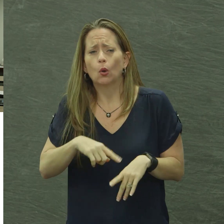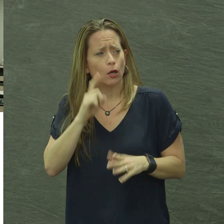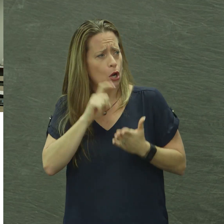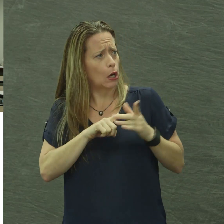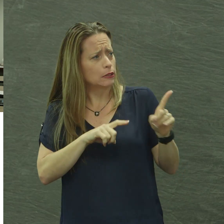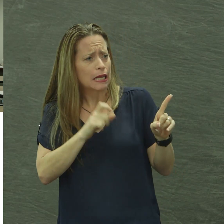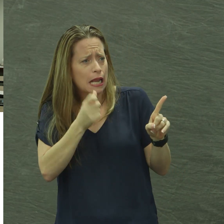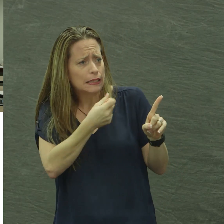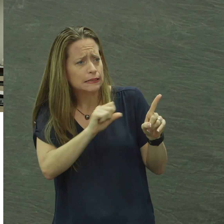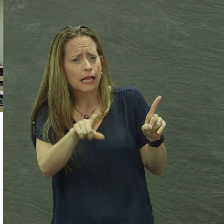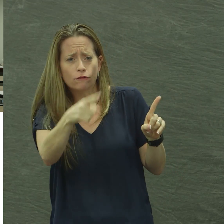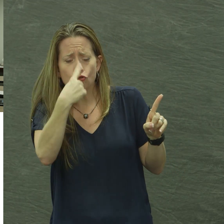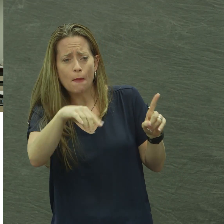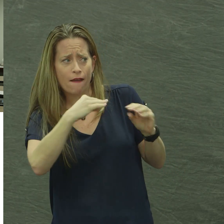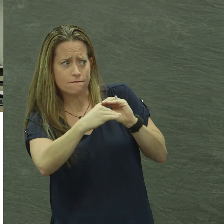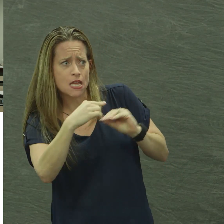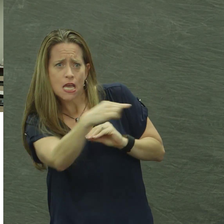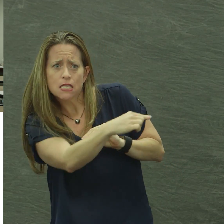hazard.